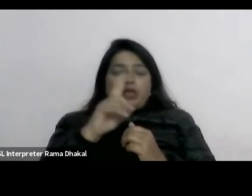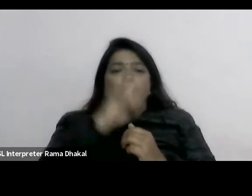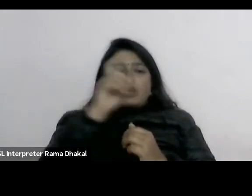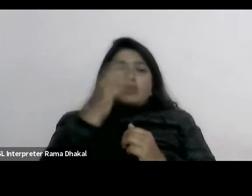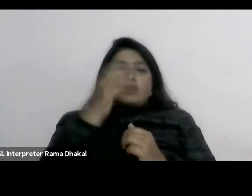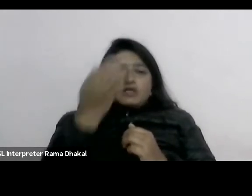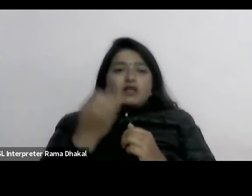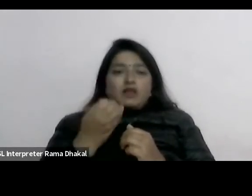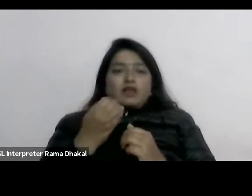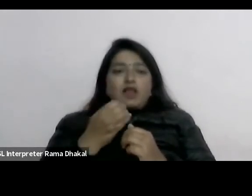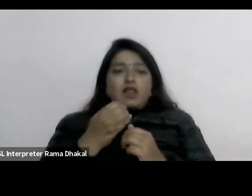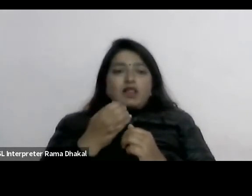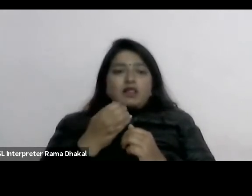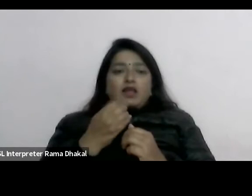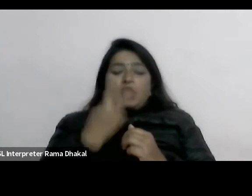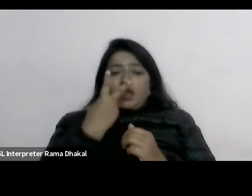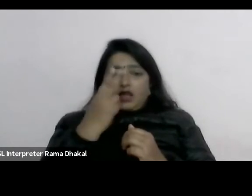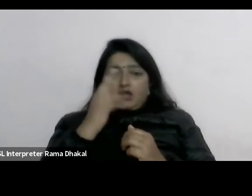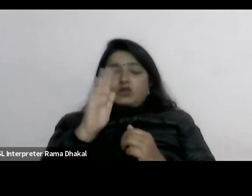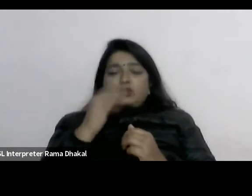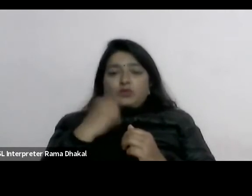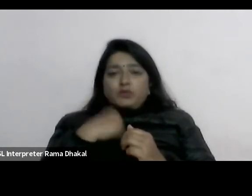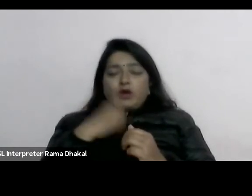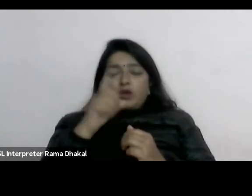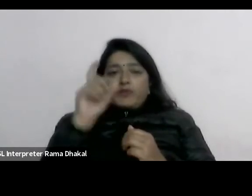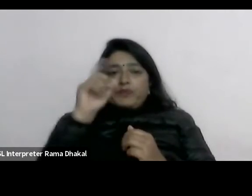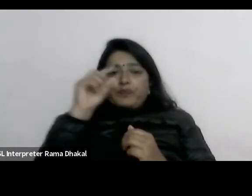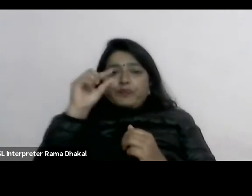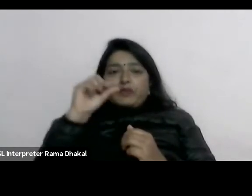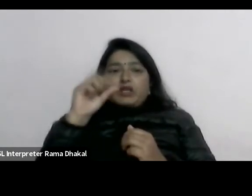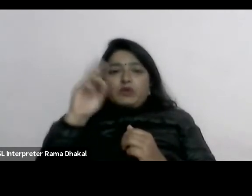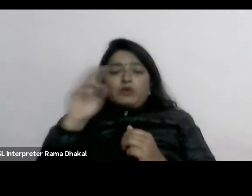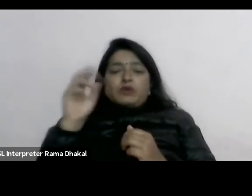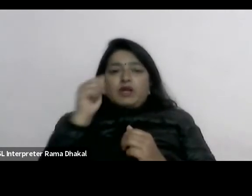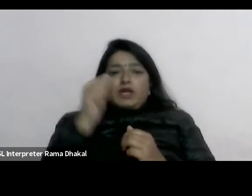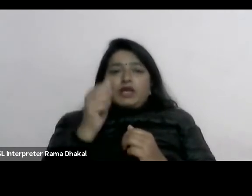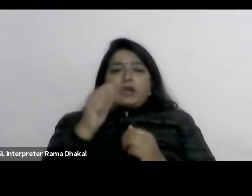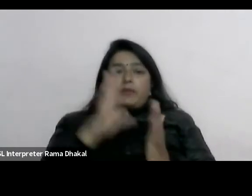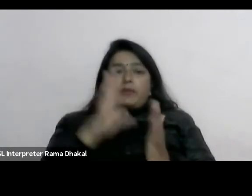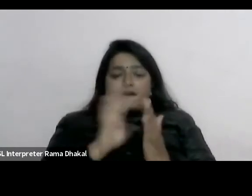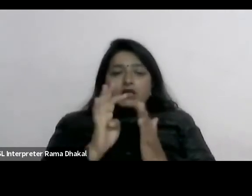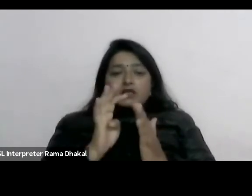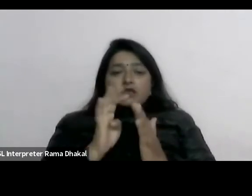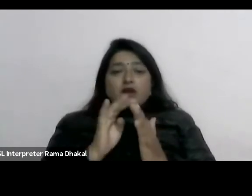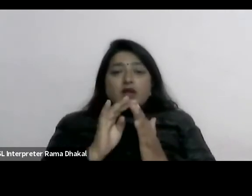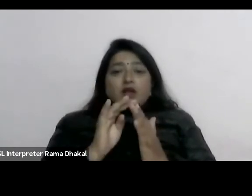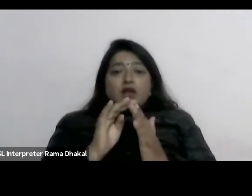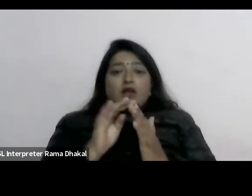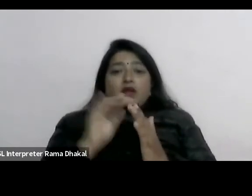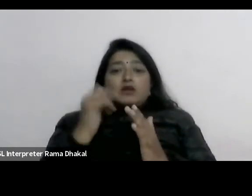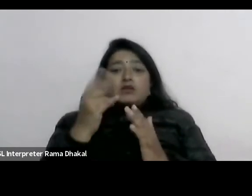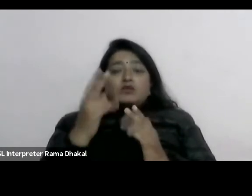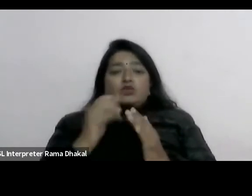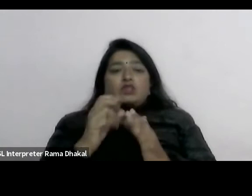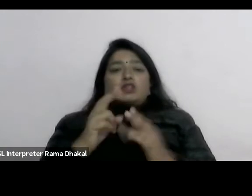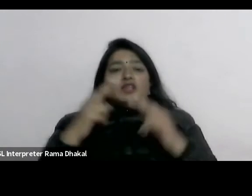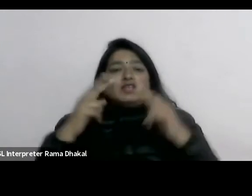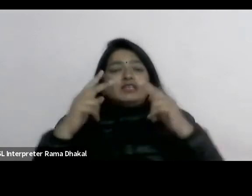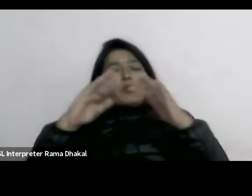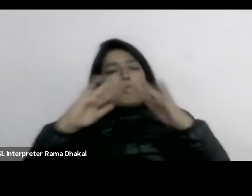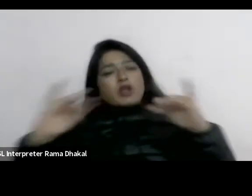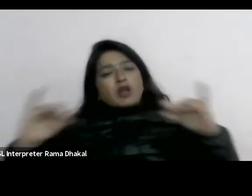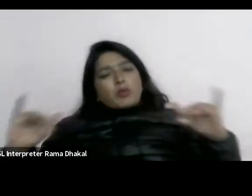questions from the question and answer, which also talks about how different UN agencies have different perspectives coming from their